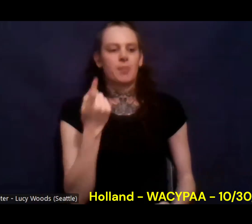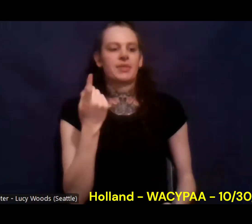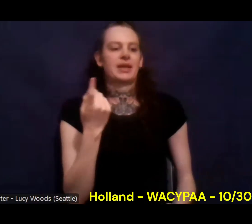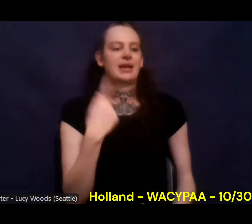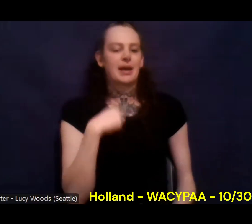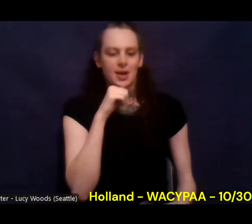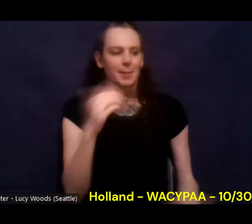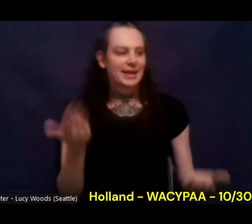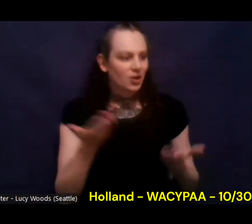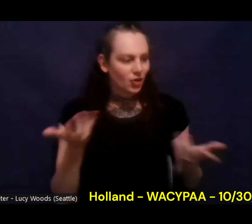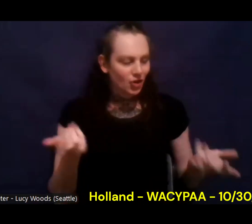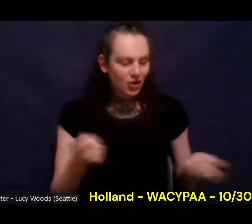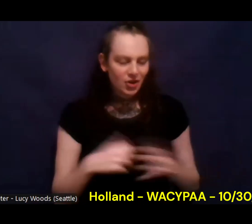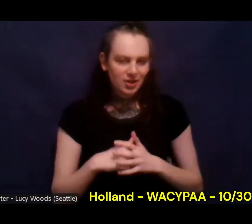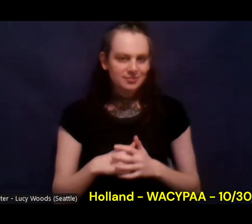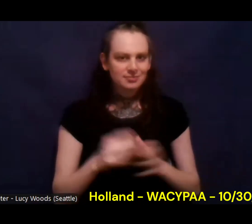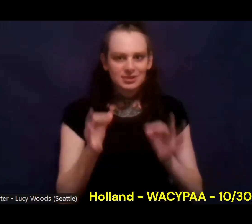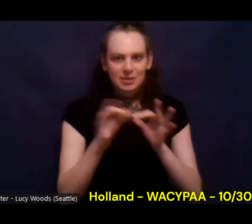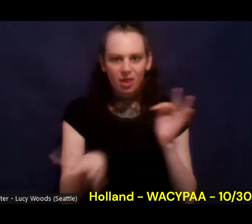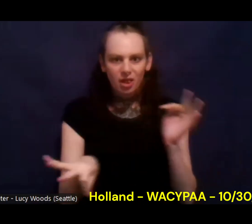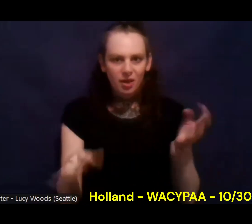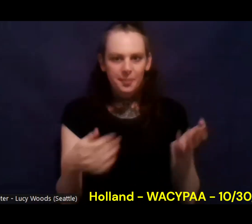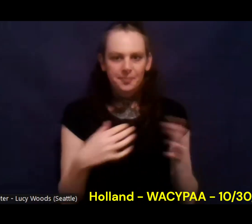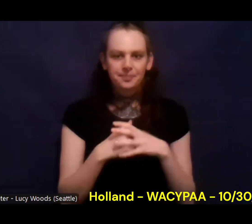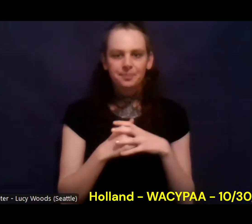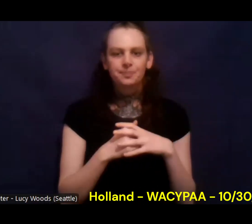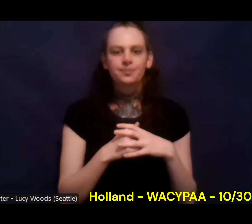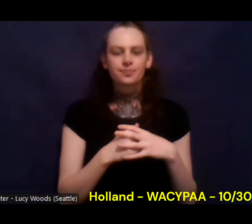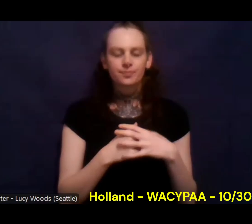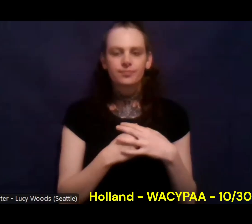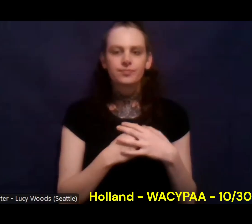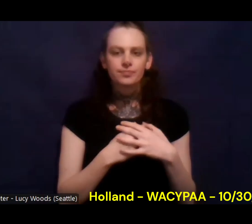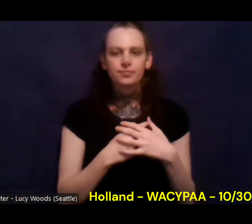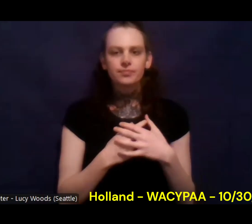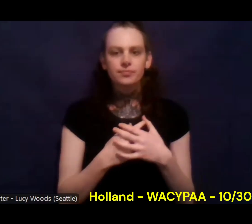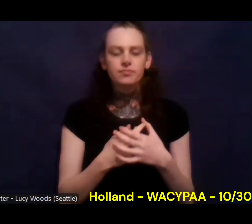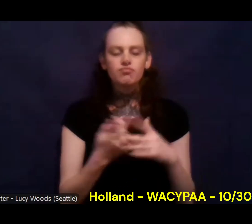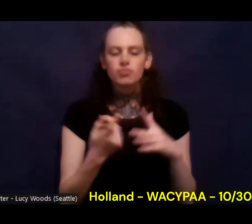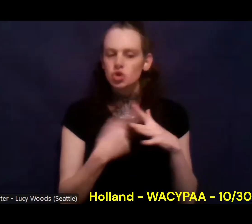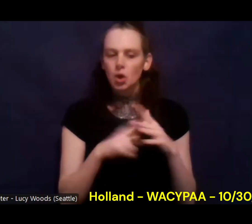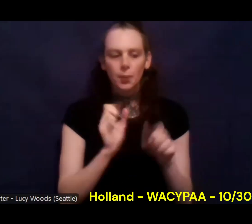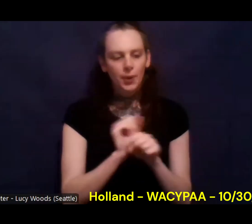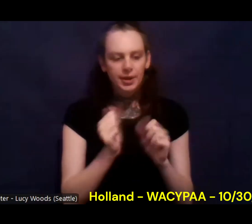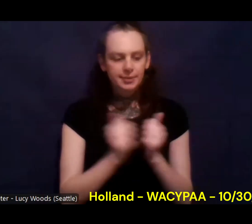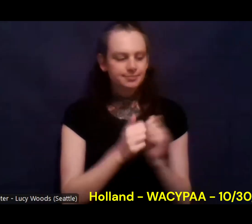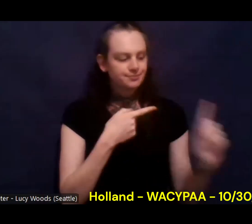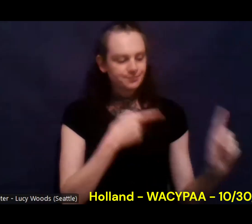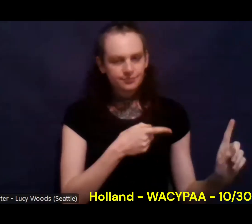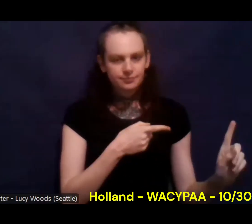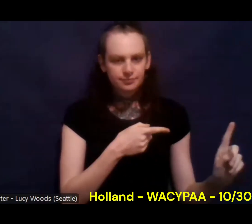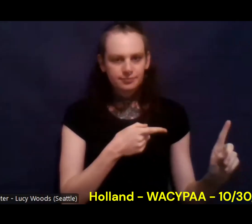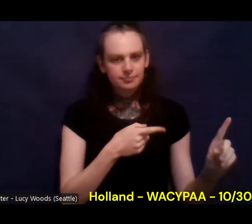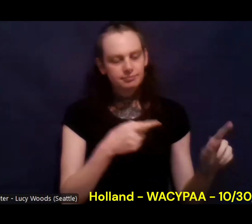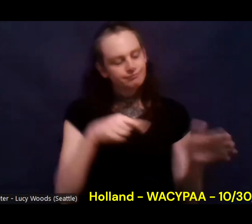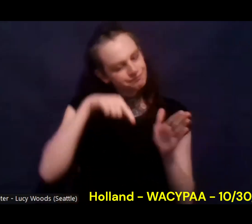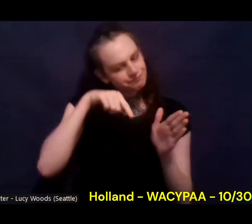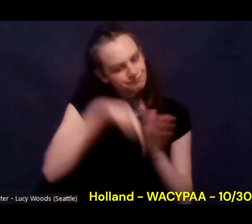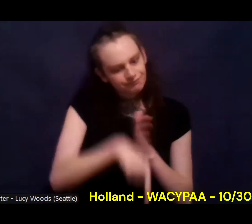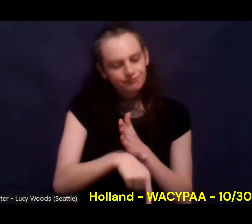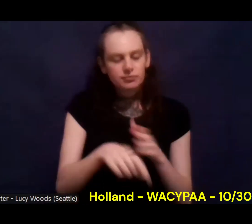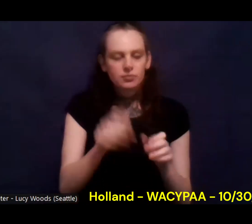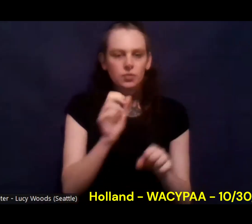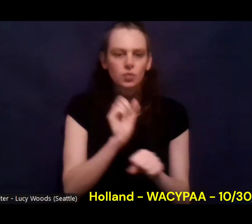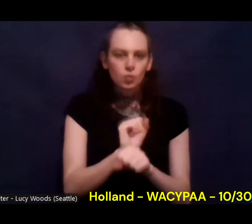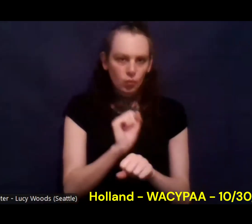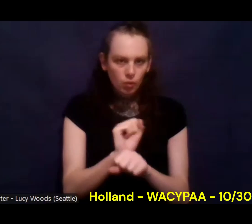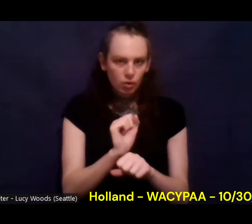simple as that. So I started working with him and I got really intensive in the work. And I will say like my